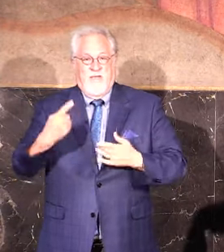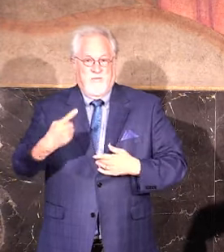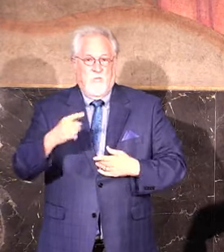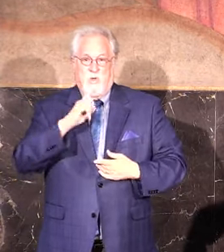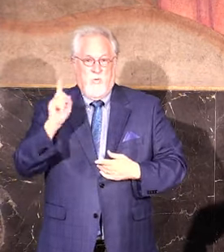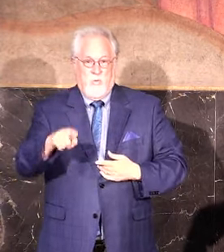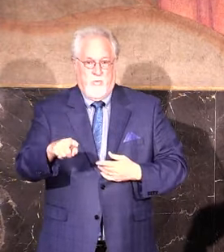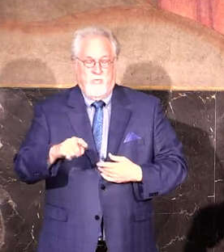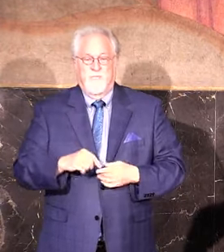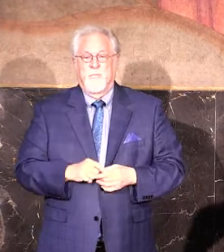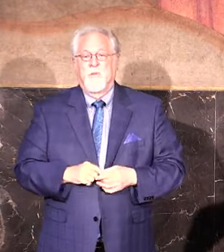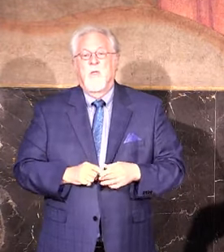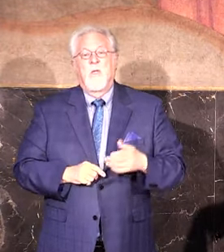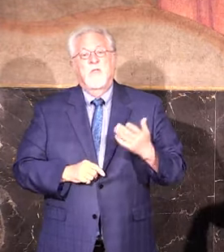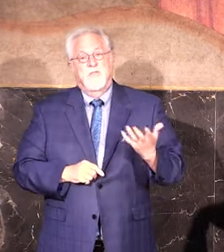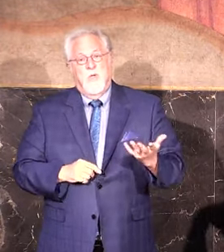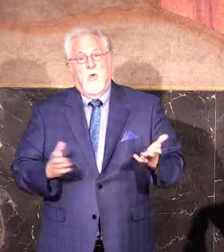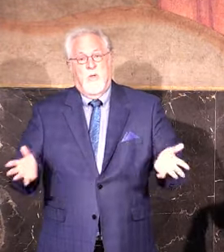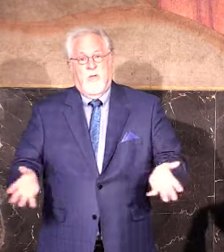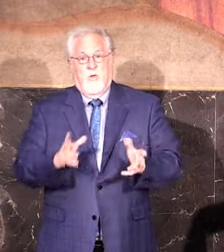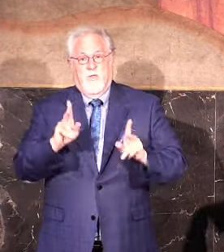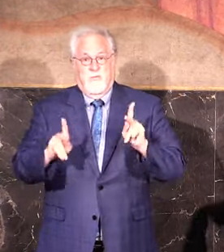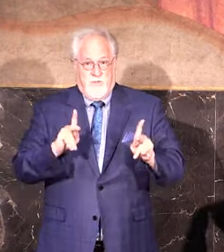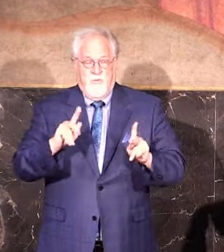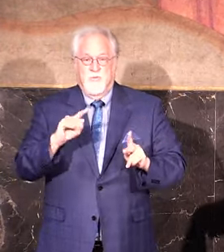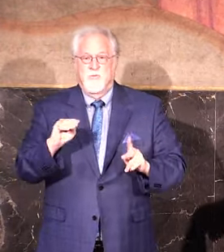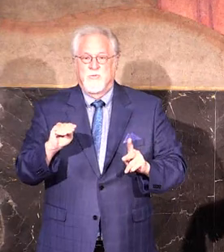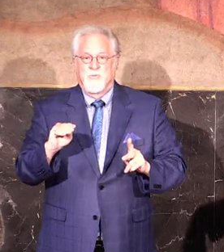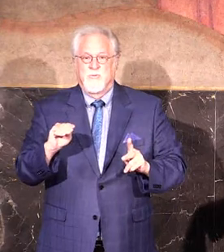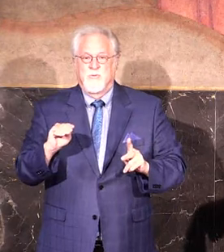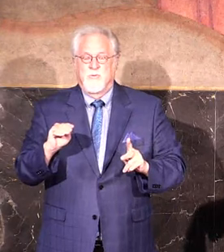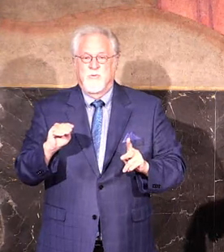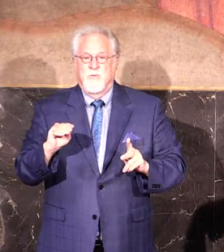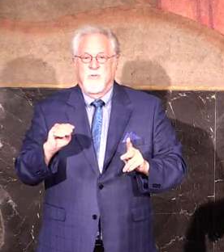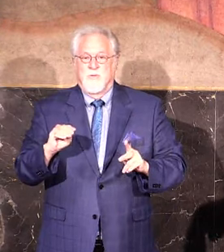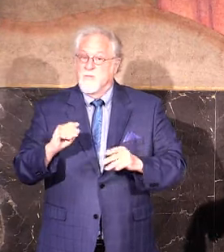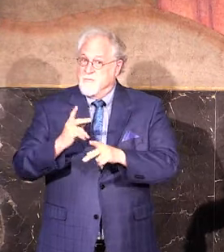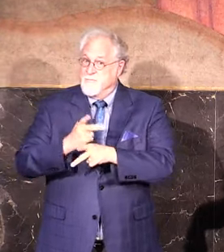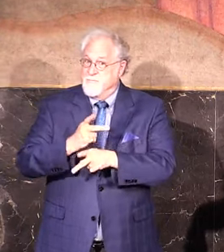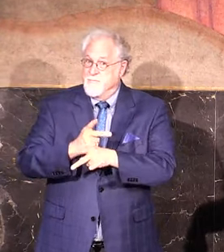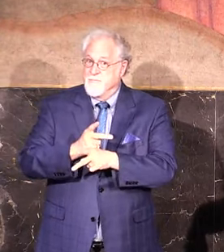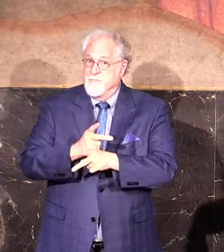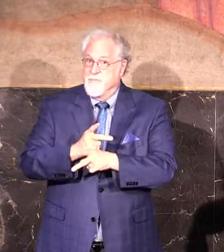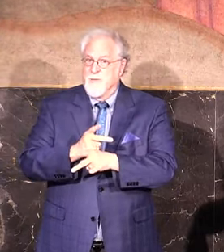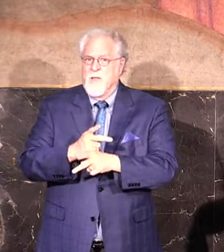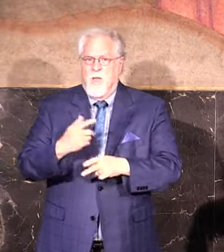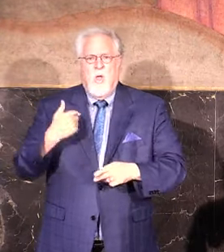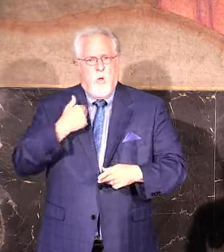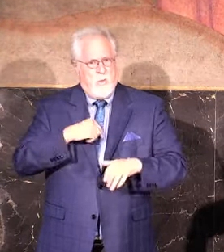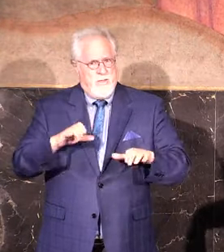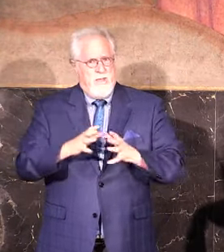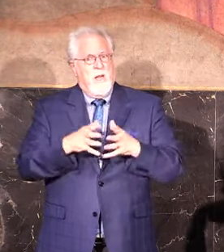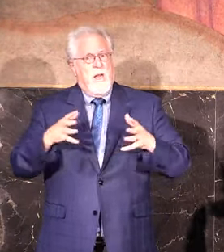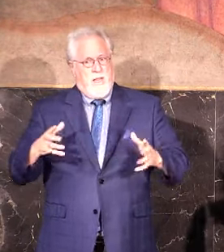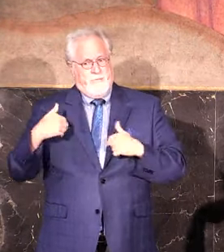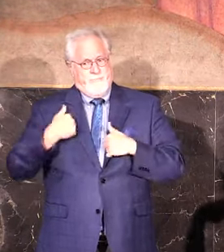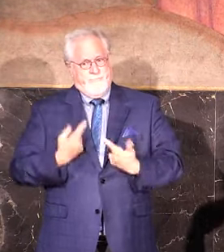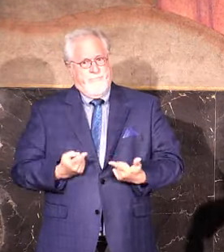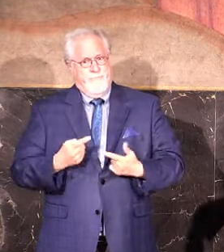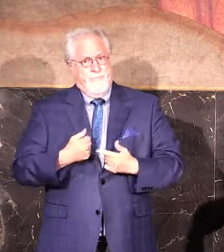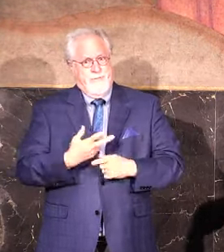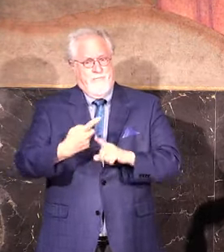order. So I do encourage everyone to be cautious. We've done a lot over the last couple